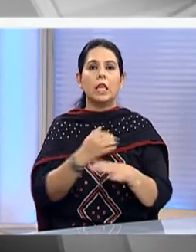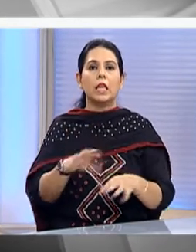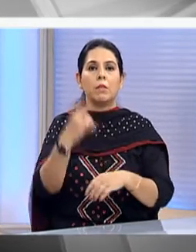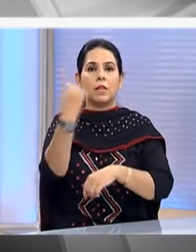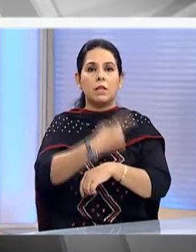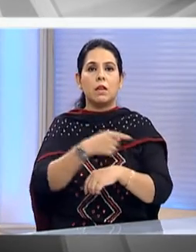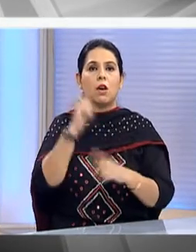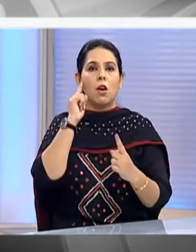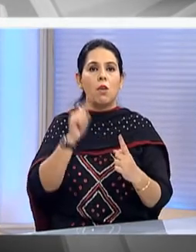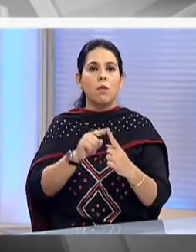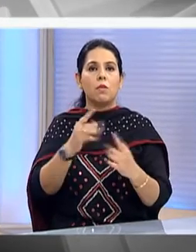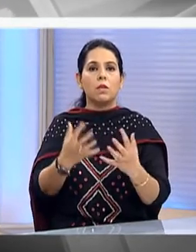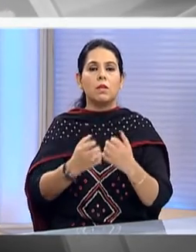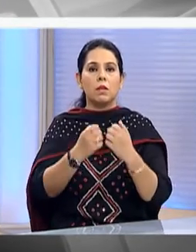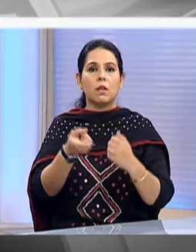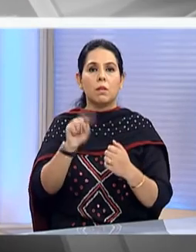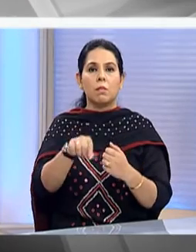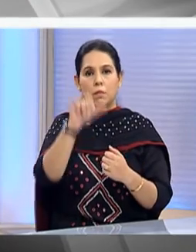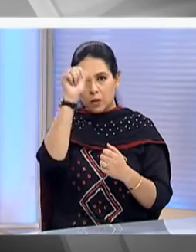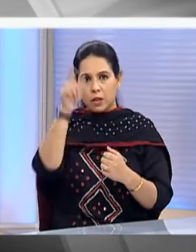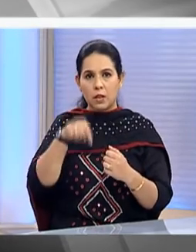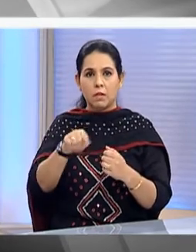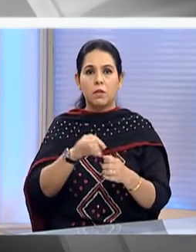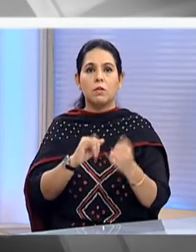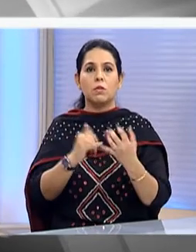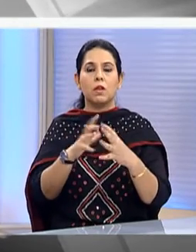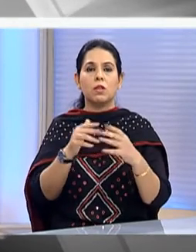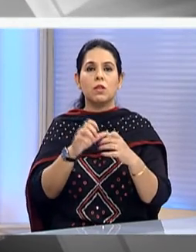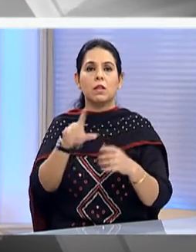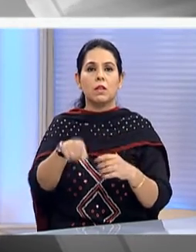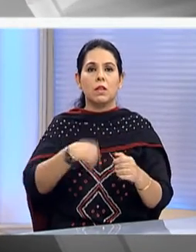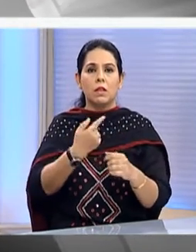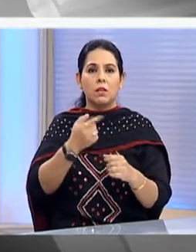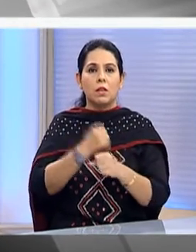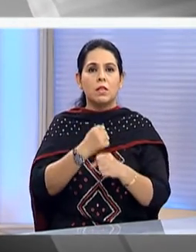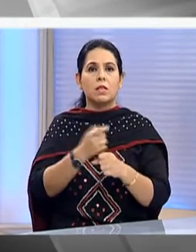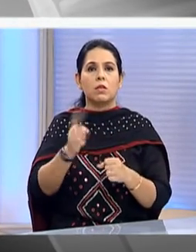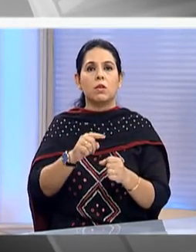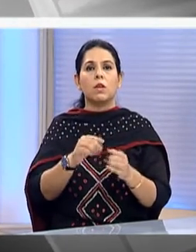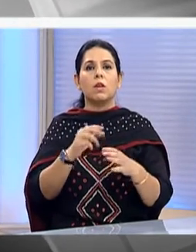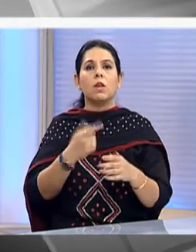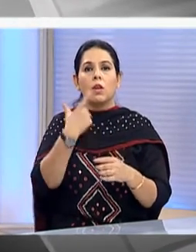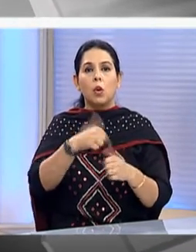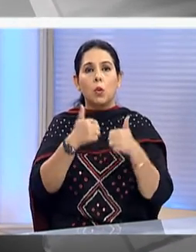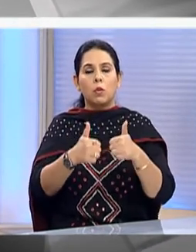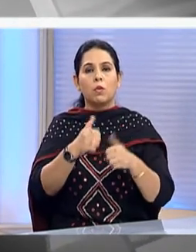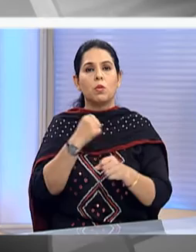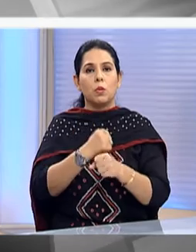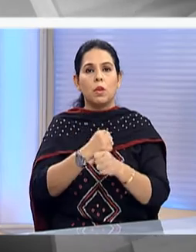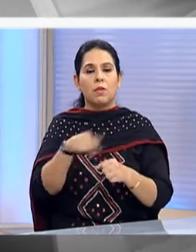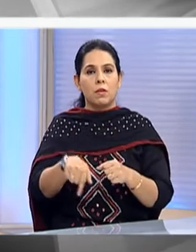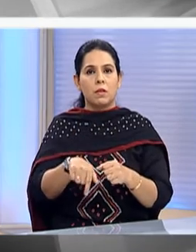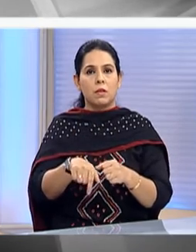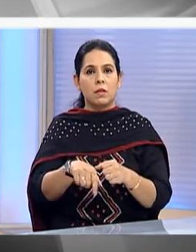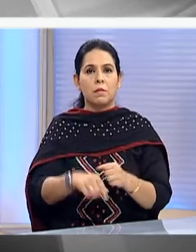70th Independence Day, focusing on his attempt to take India from Swarajya, that is self-governance, to Surajya, that is